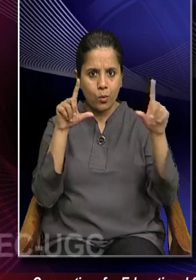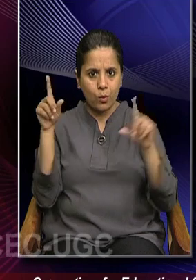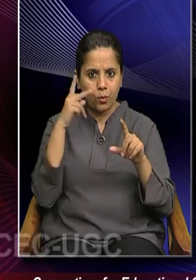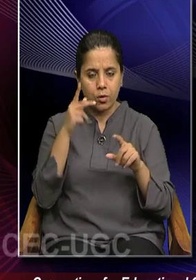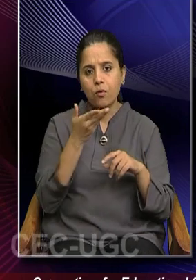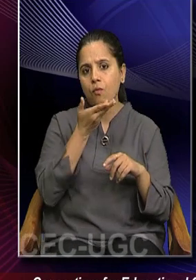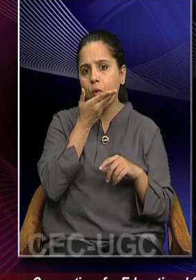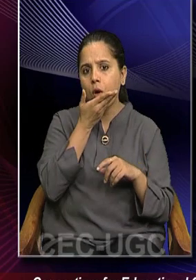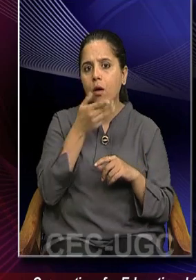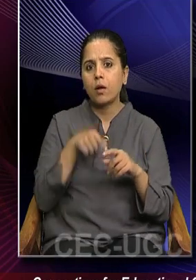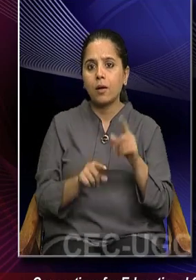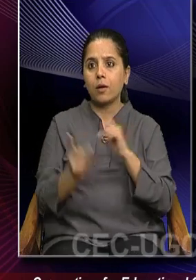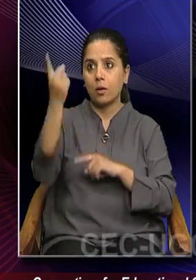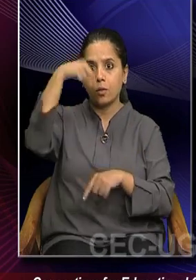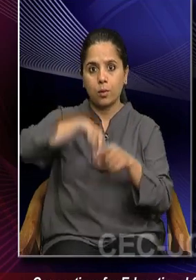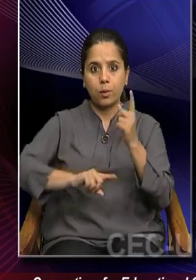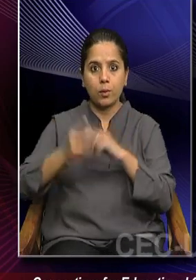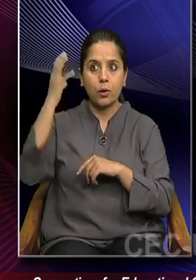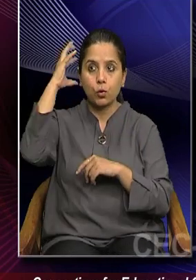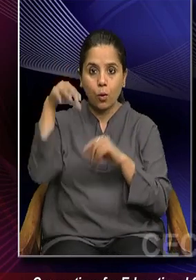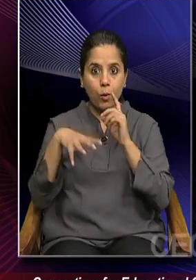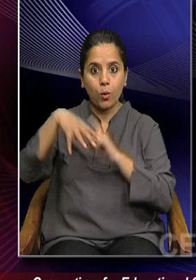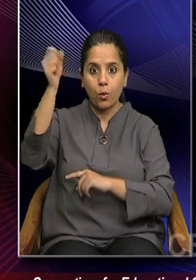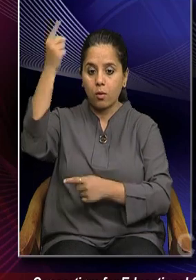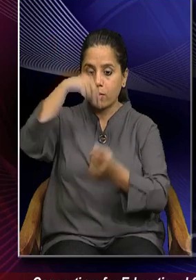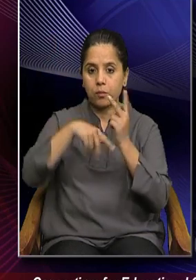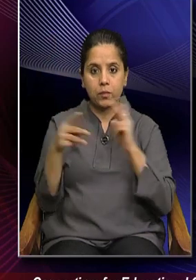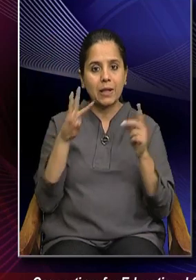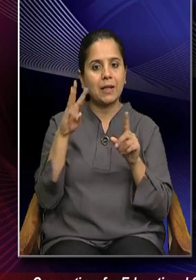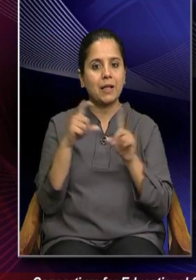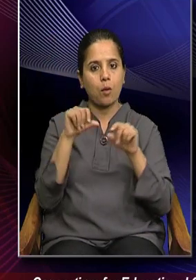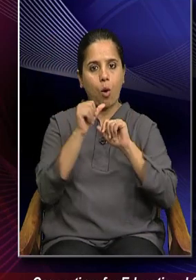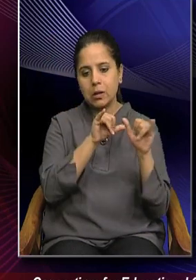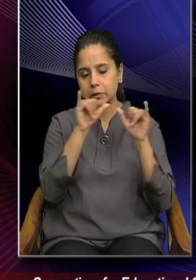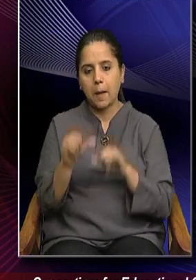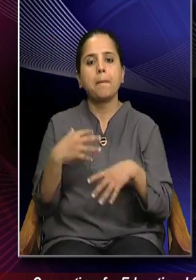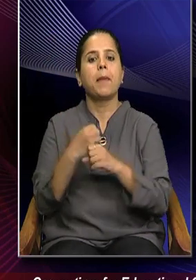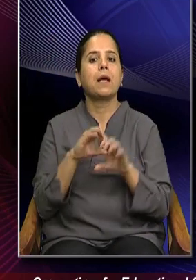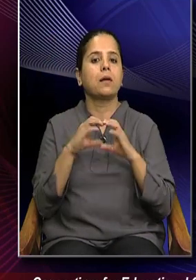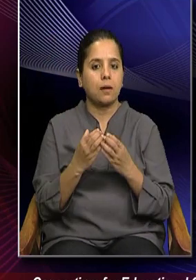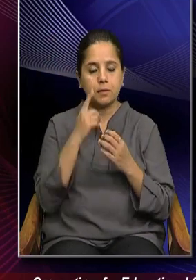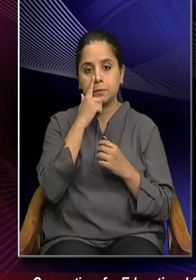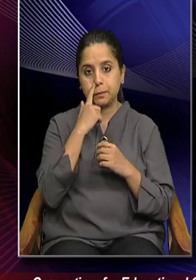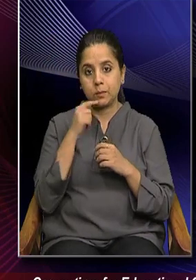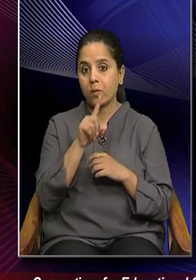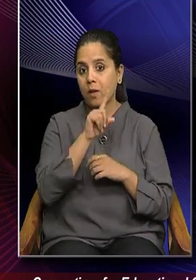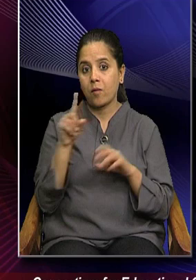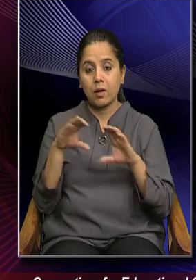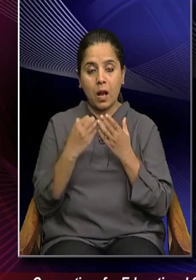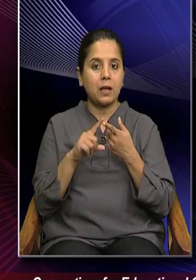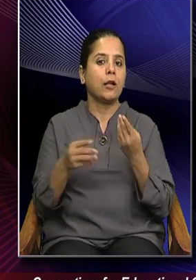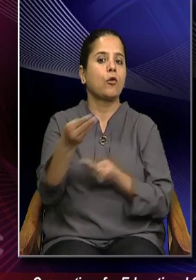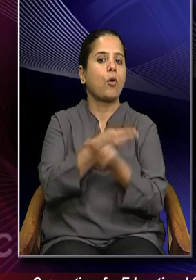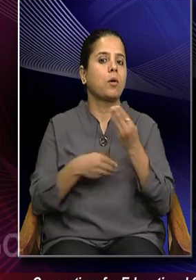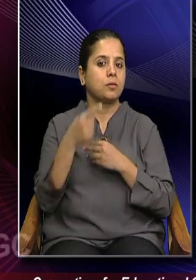water cycles and construct a 3D model in the class. For grade 11,